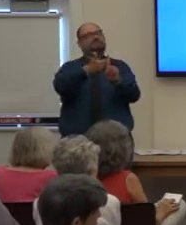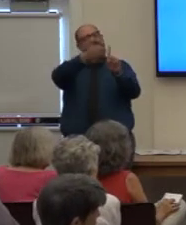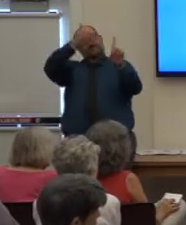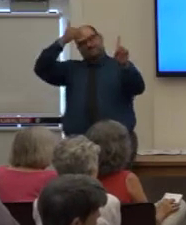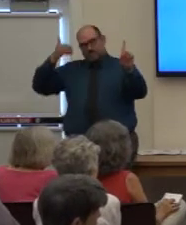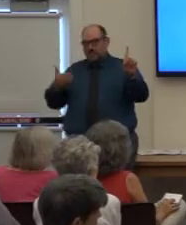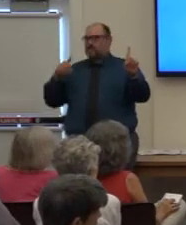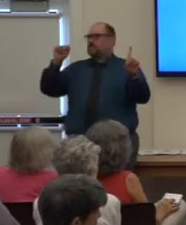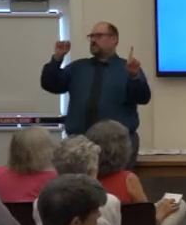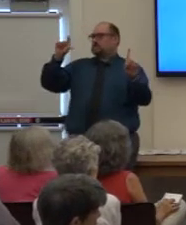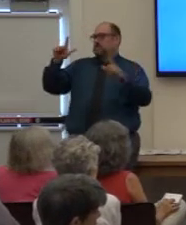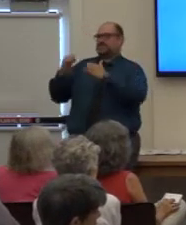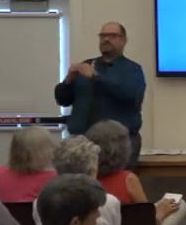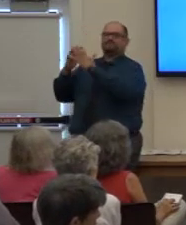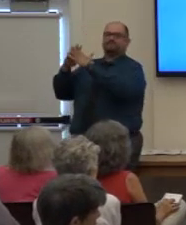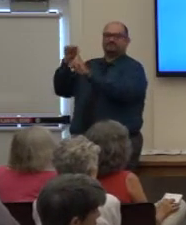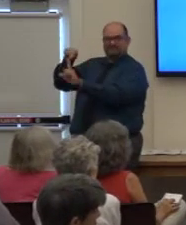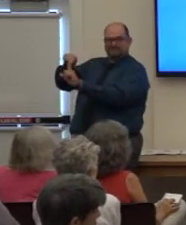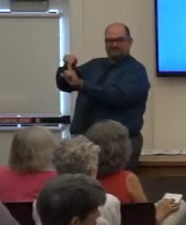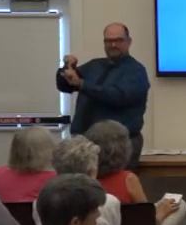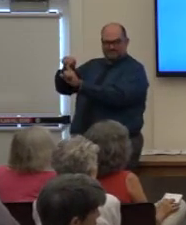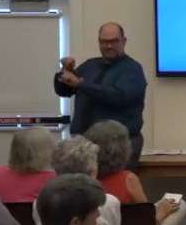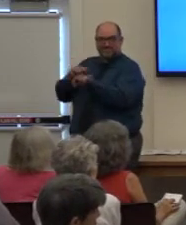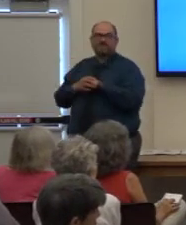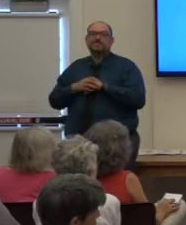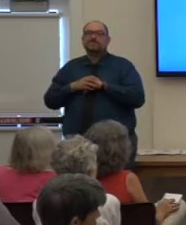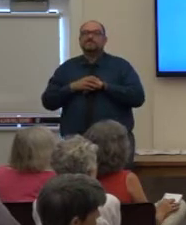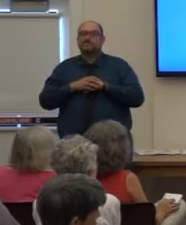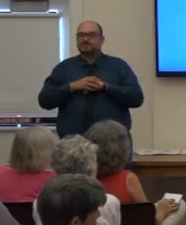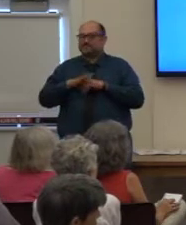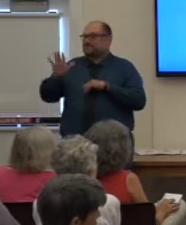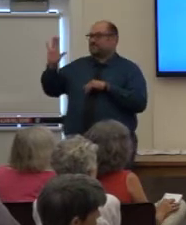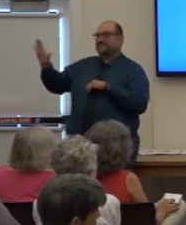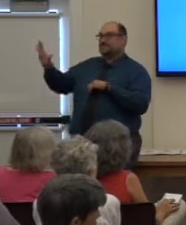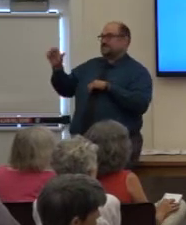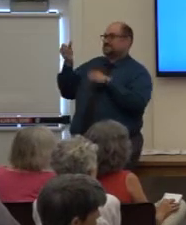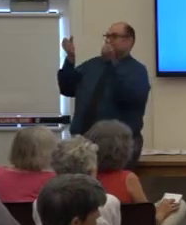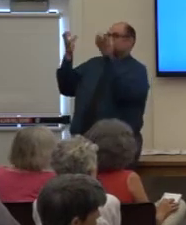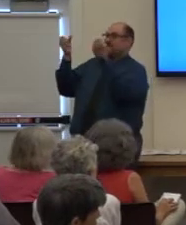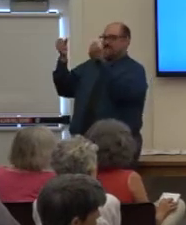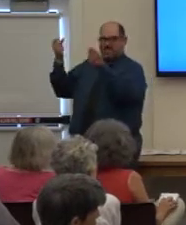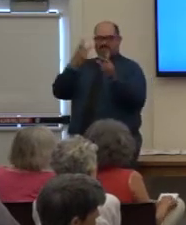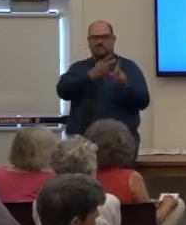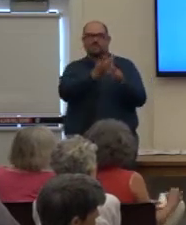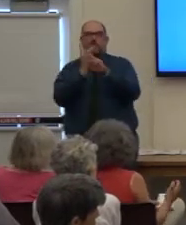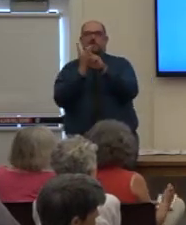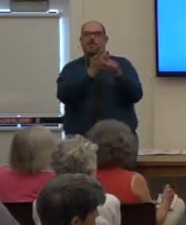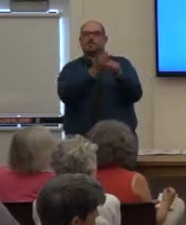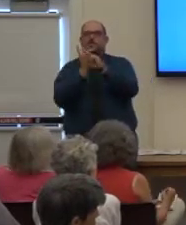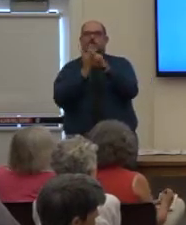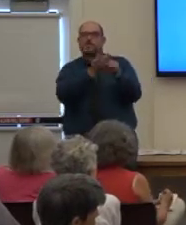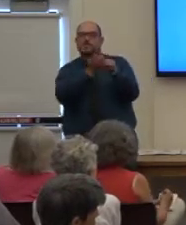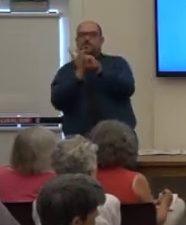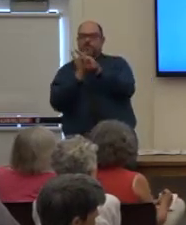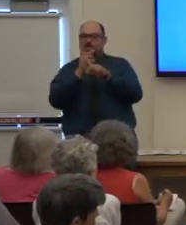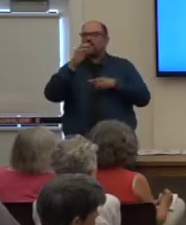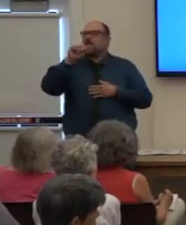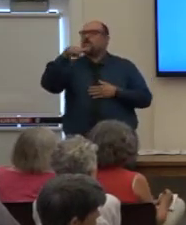become incorporated into American Sign Language, along with some other sign languages from around the world. And